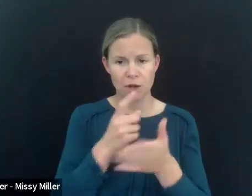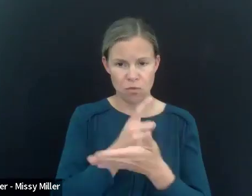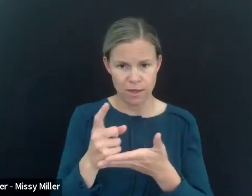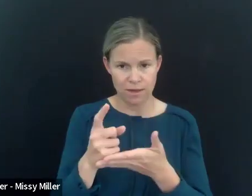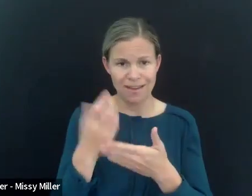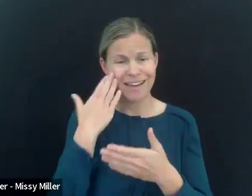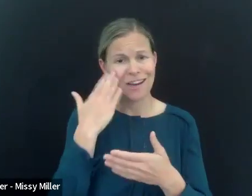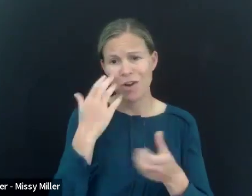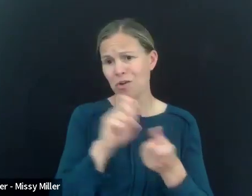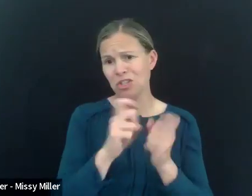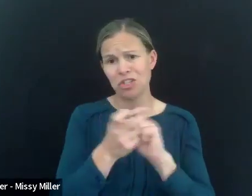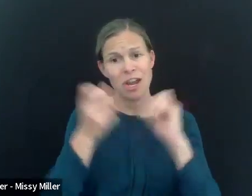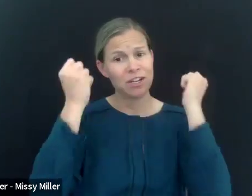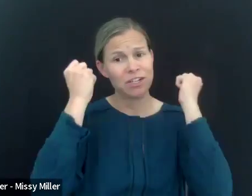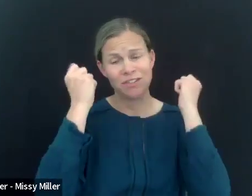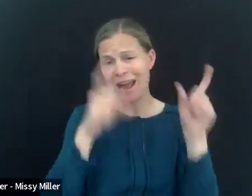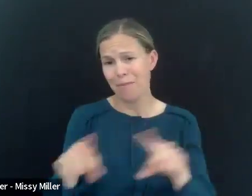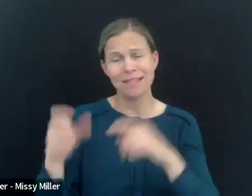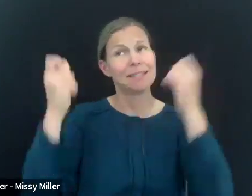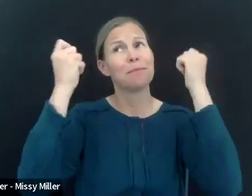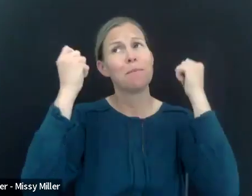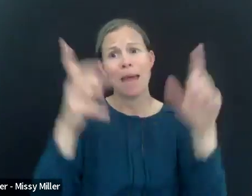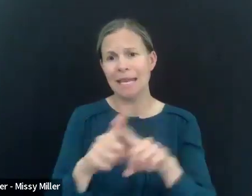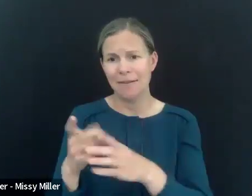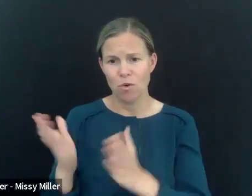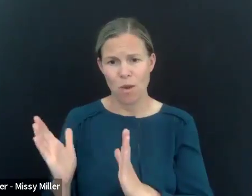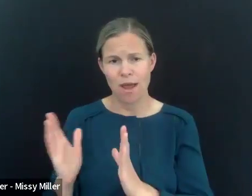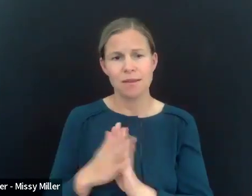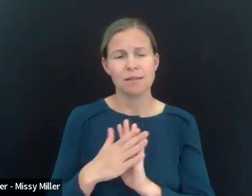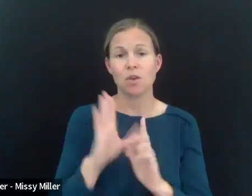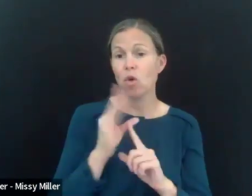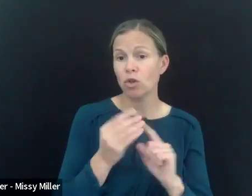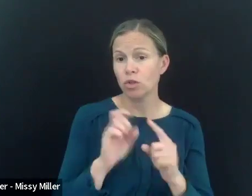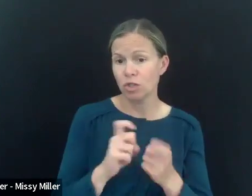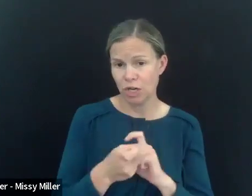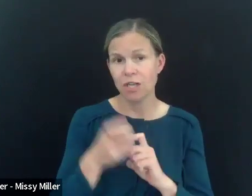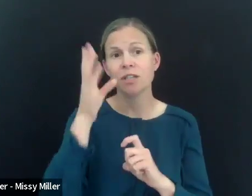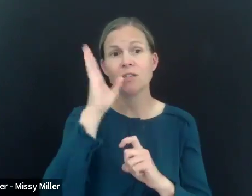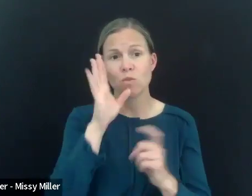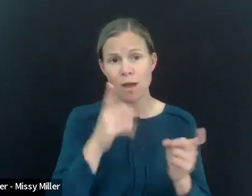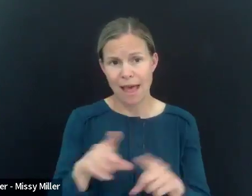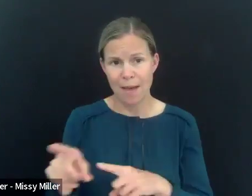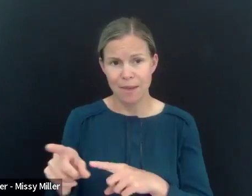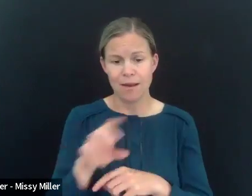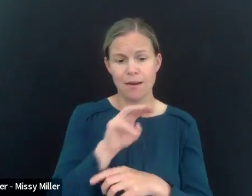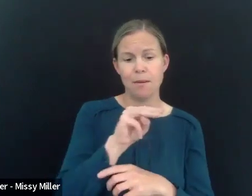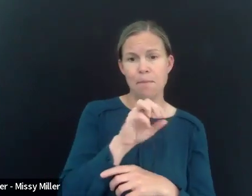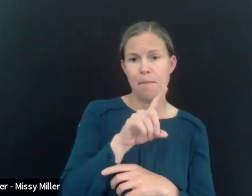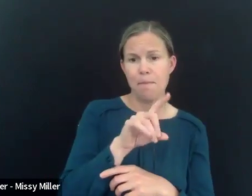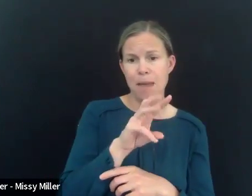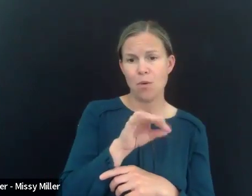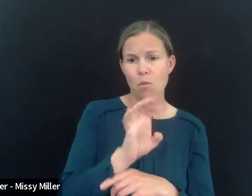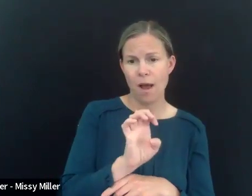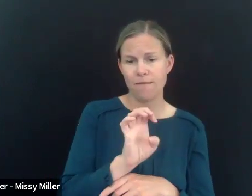in a million different ways. This is a culture shift piece we put out to say midwives and birth centers are in our communities. They're being led by